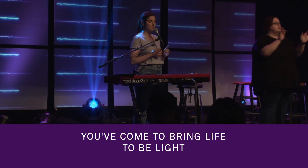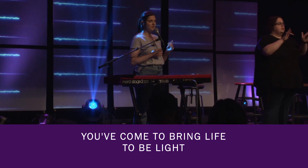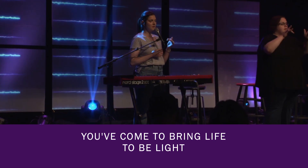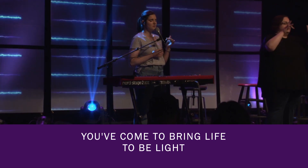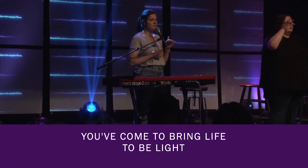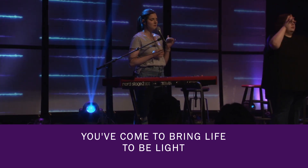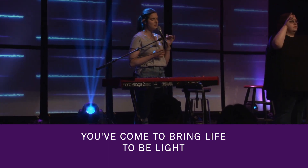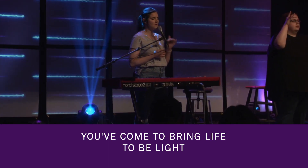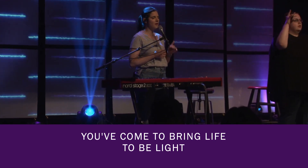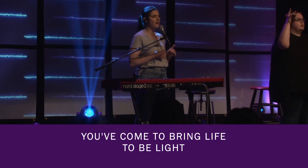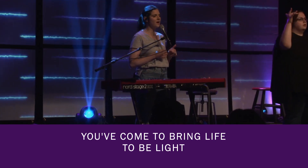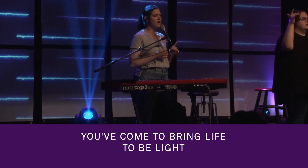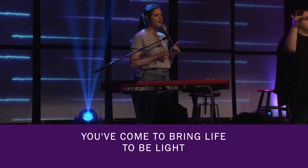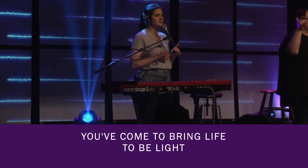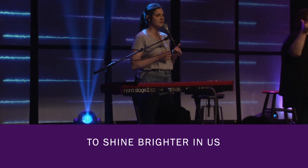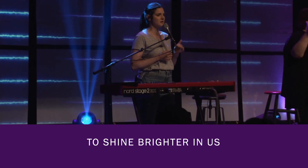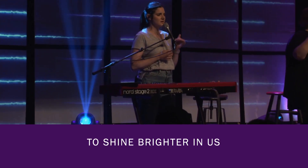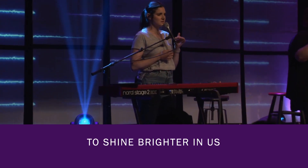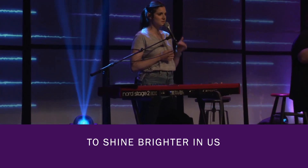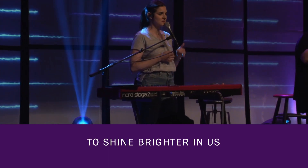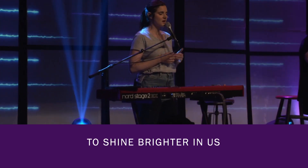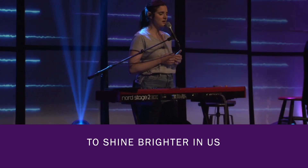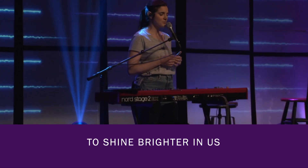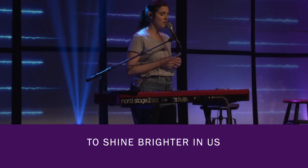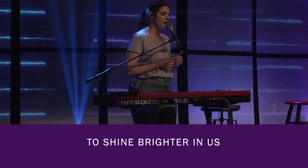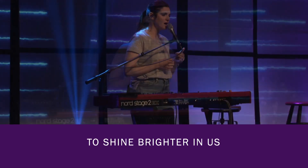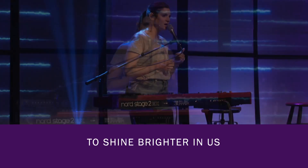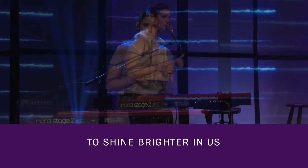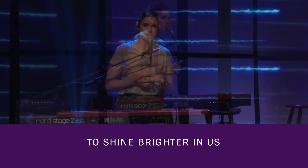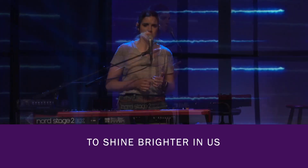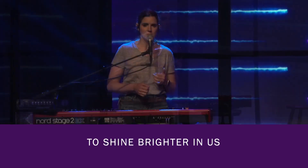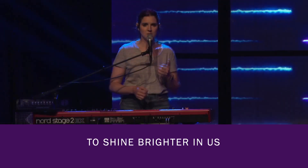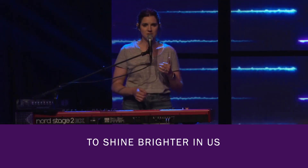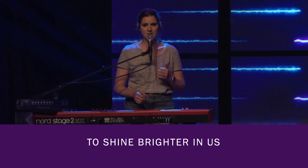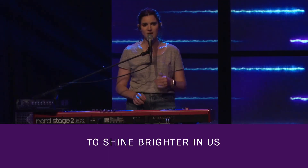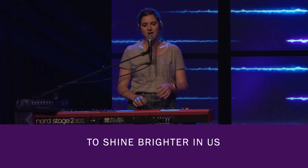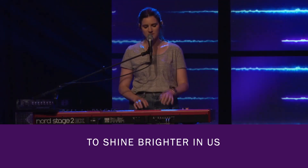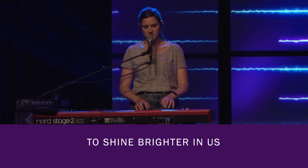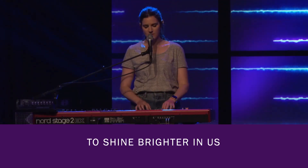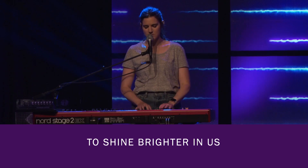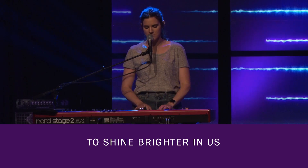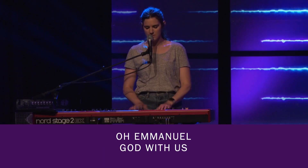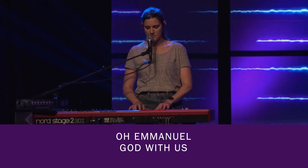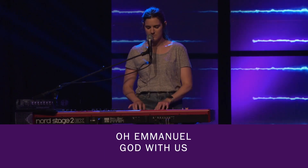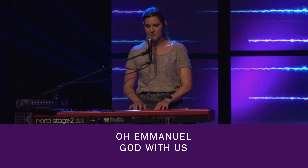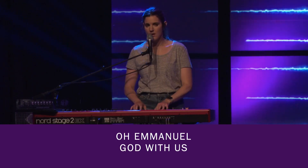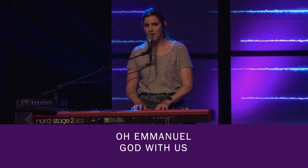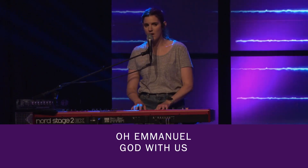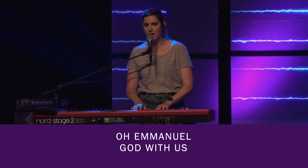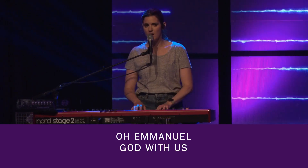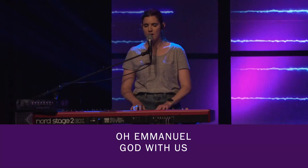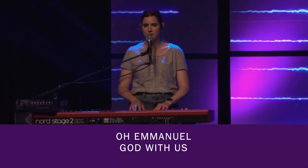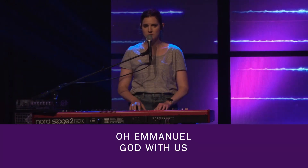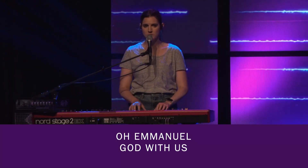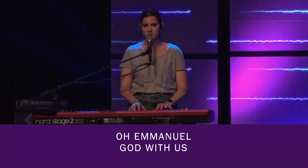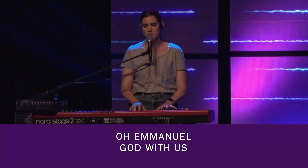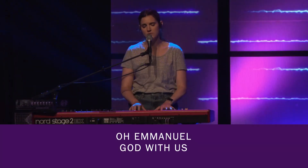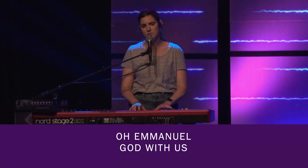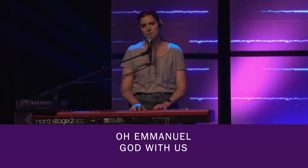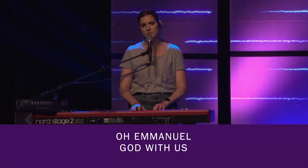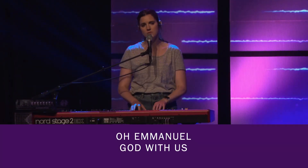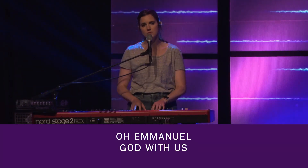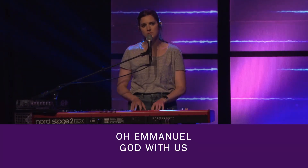to be light, to shine brighter in us. So we